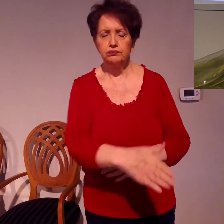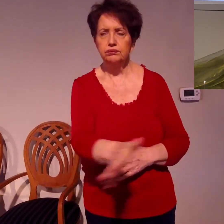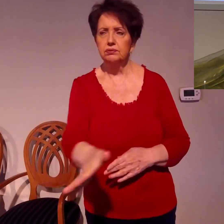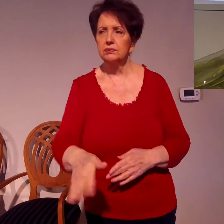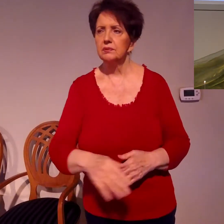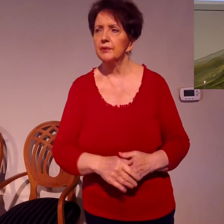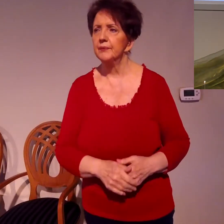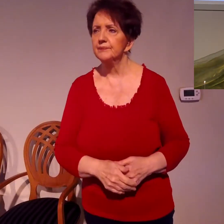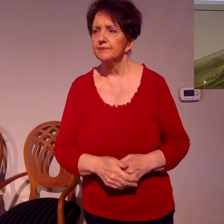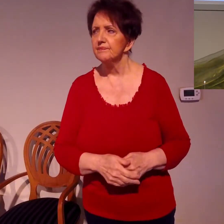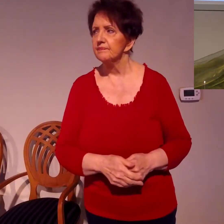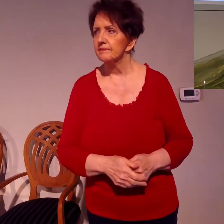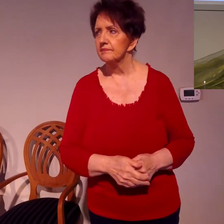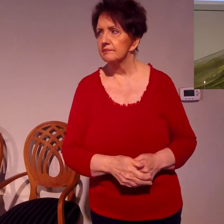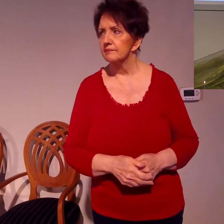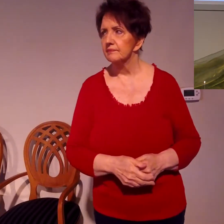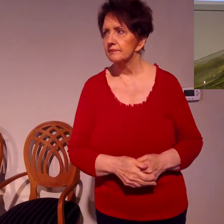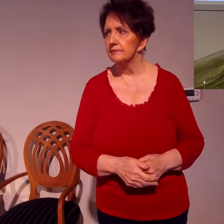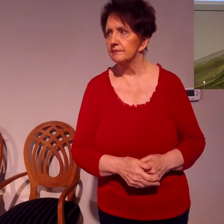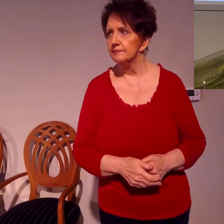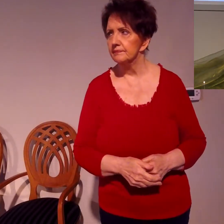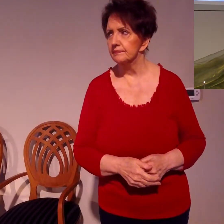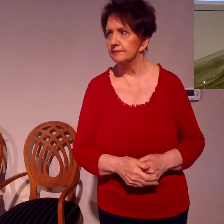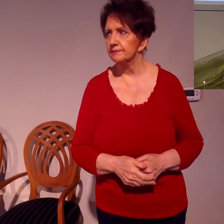for as long as we want.